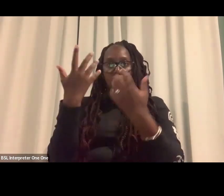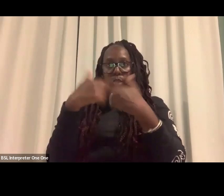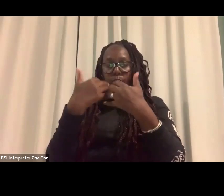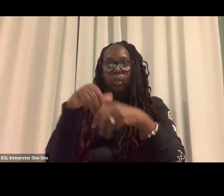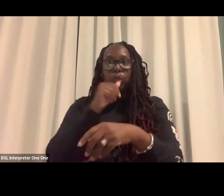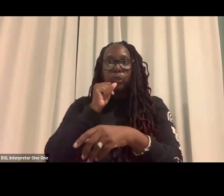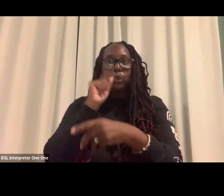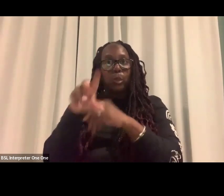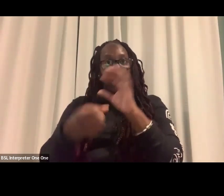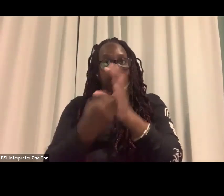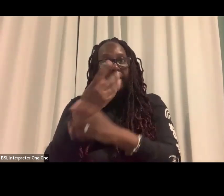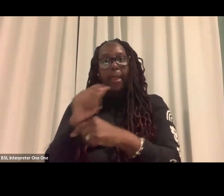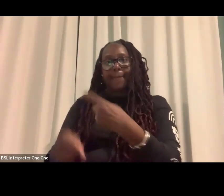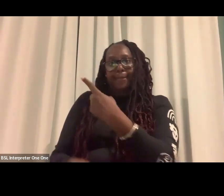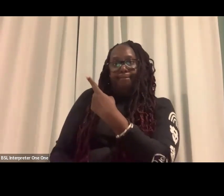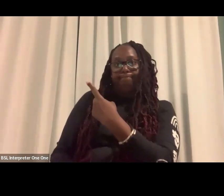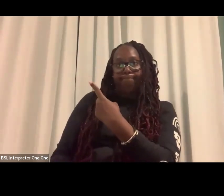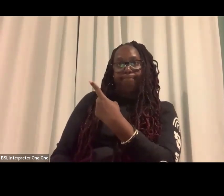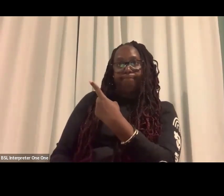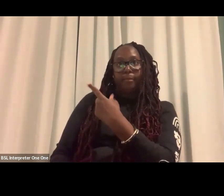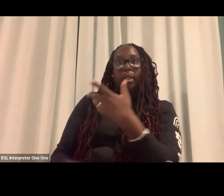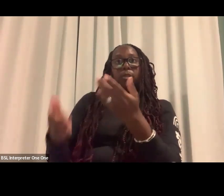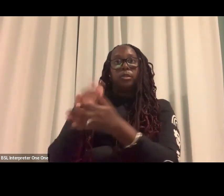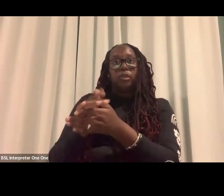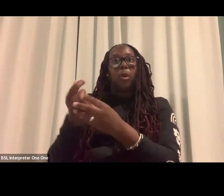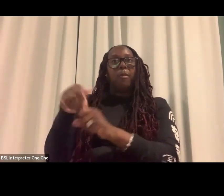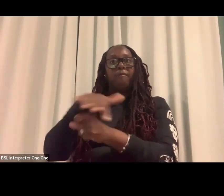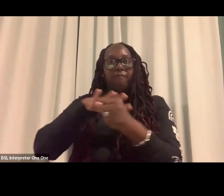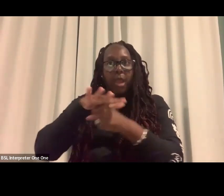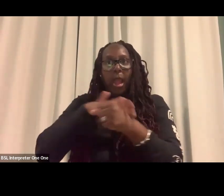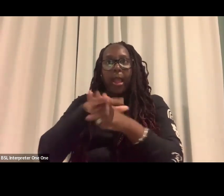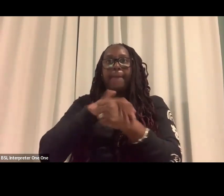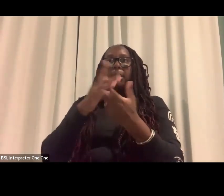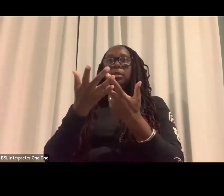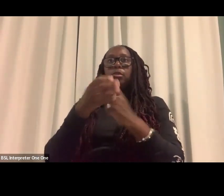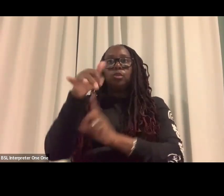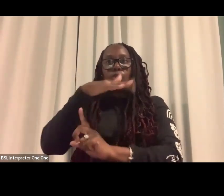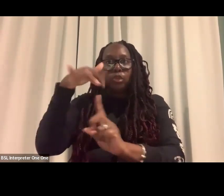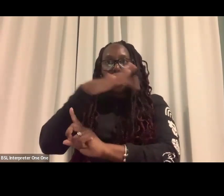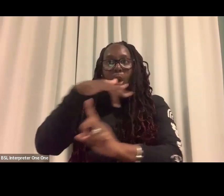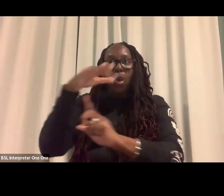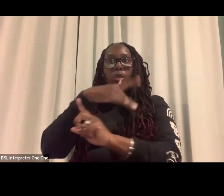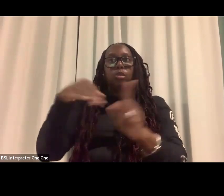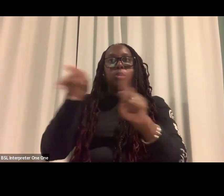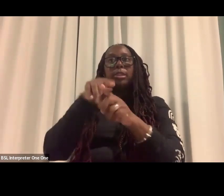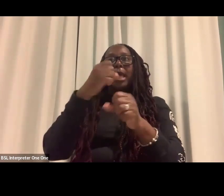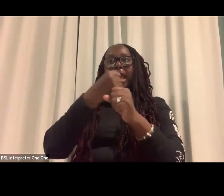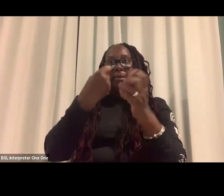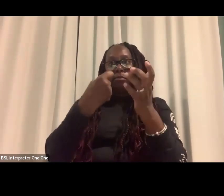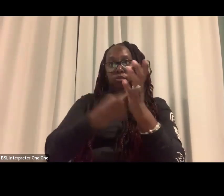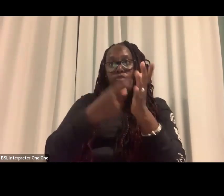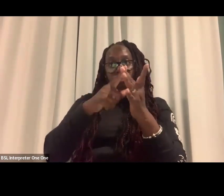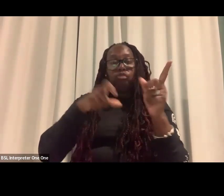asked to develop. So it's an environmental and social analysis grid to provide a